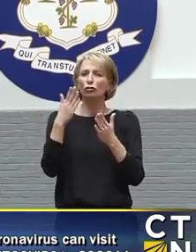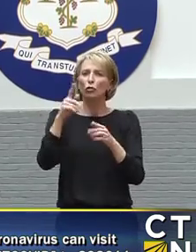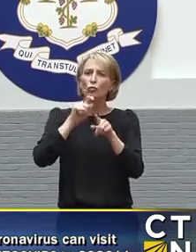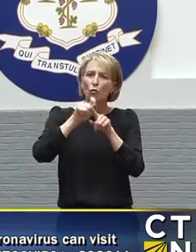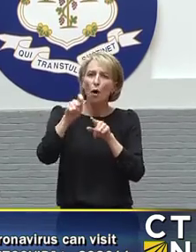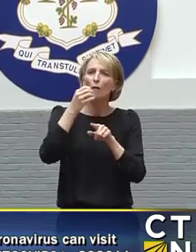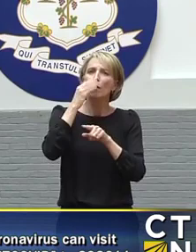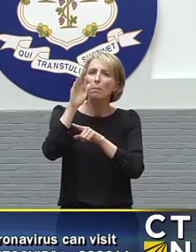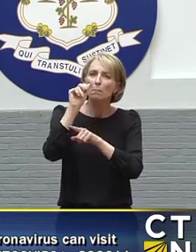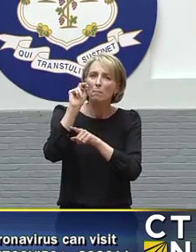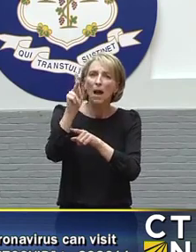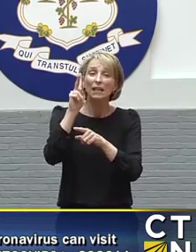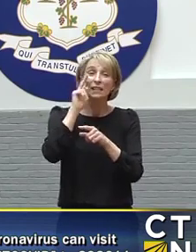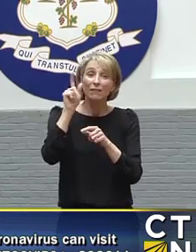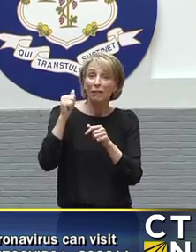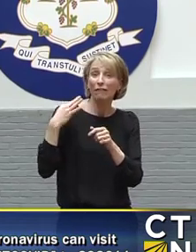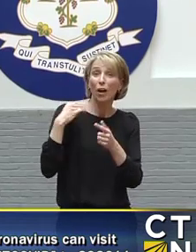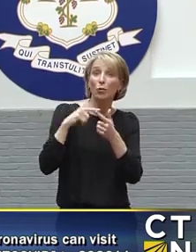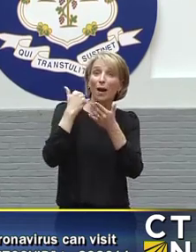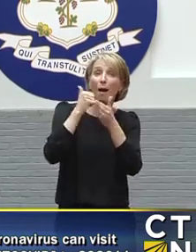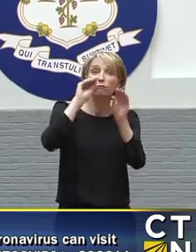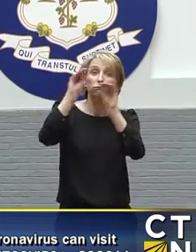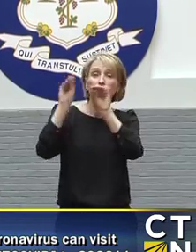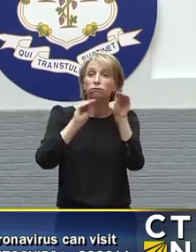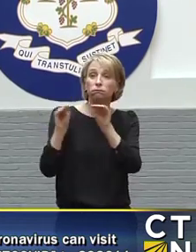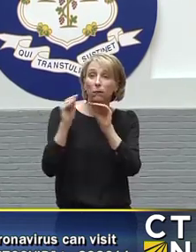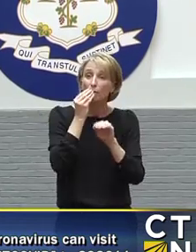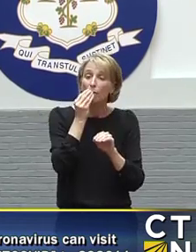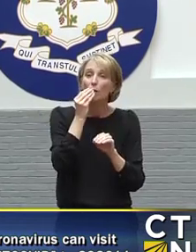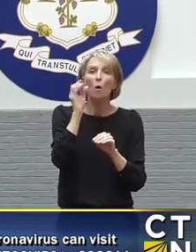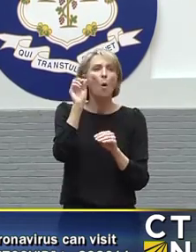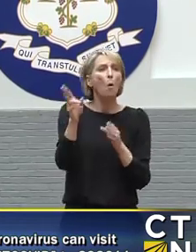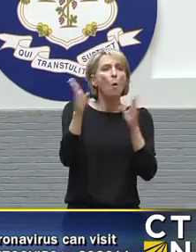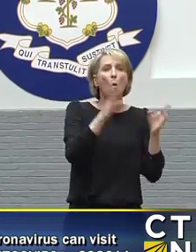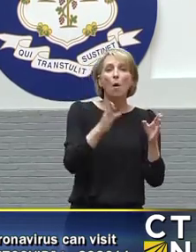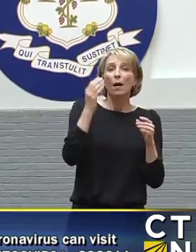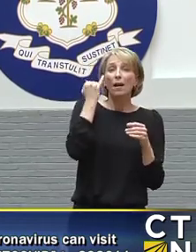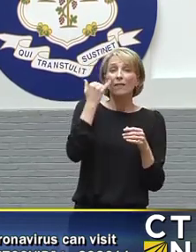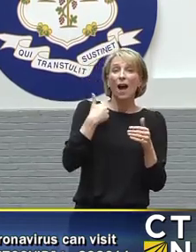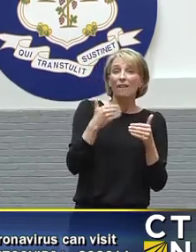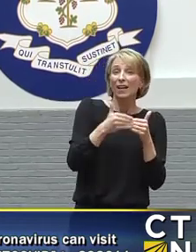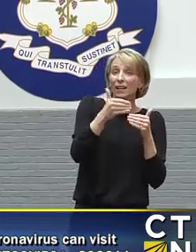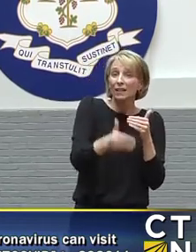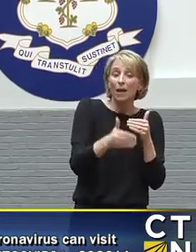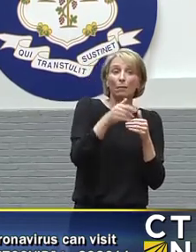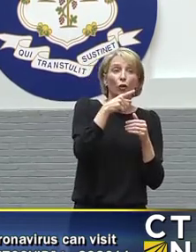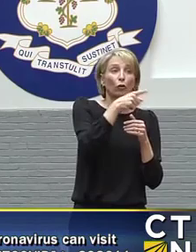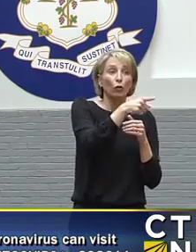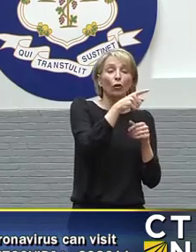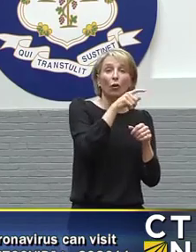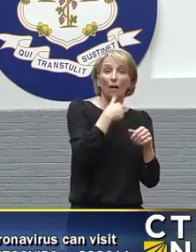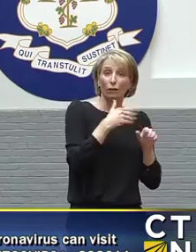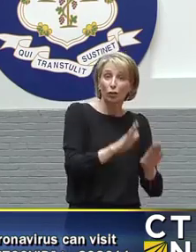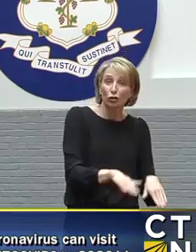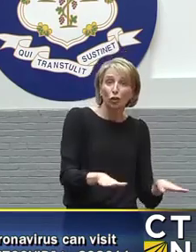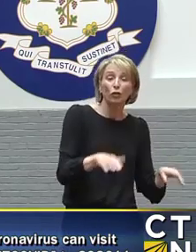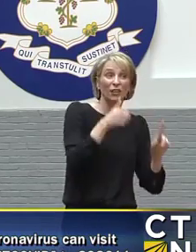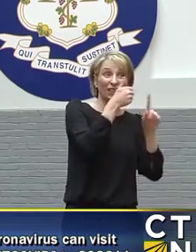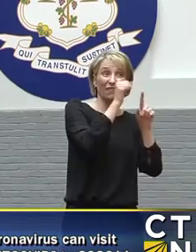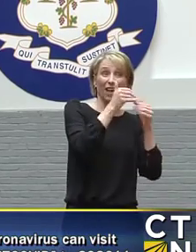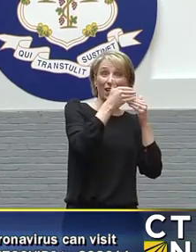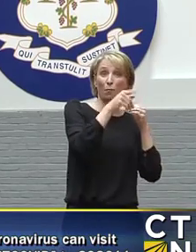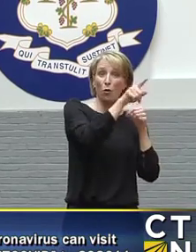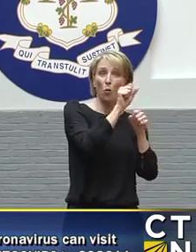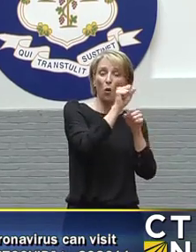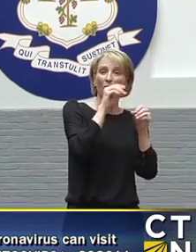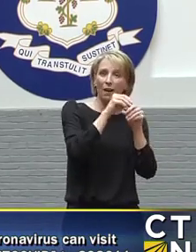homeless shelter. Or the small things. If you have a neighbor who has children and works in the healthcare industry or is a first responder, reach out and see if you can